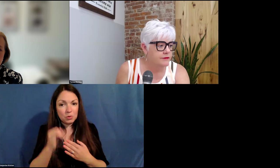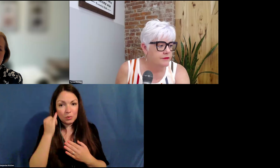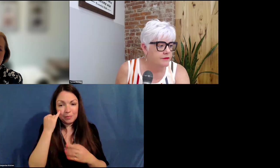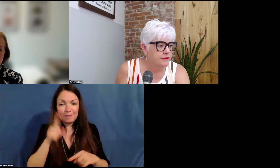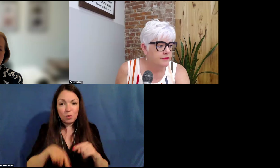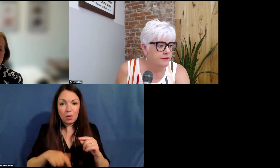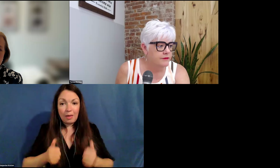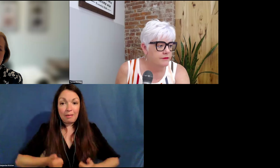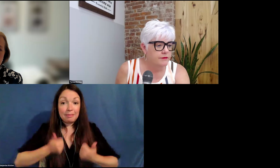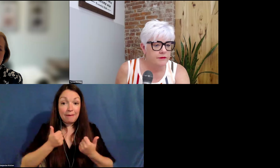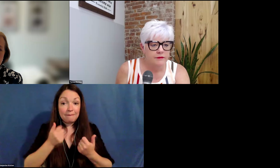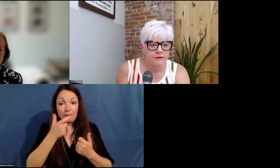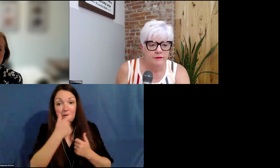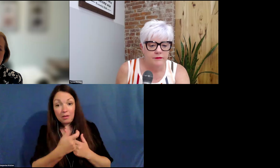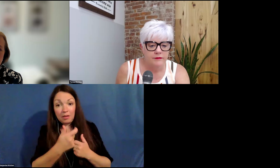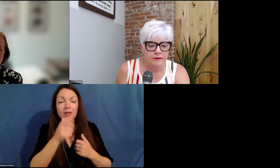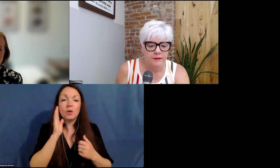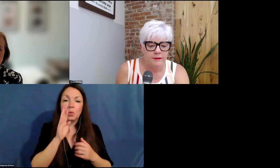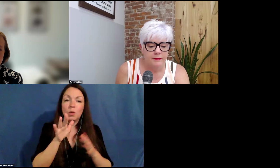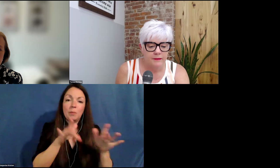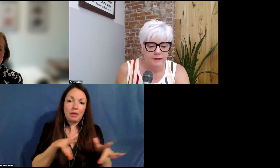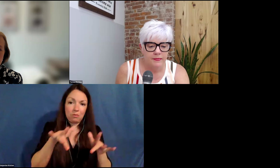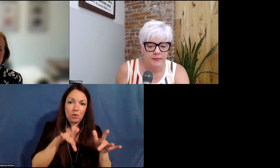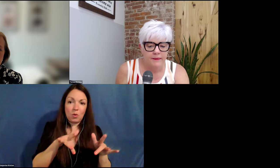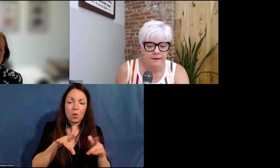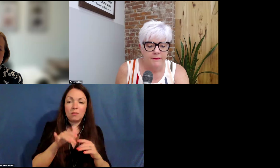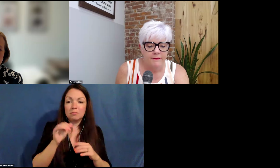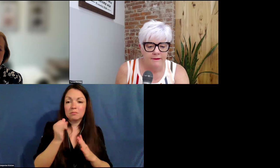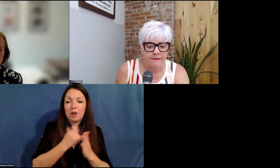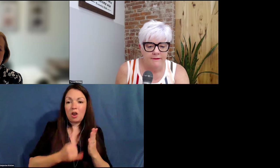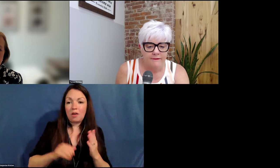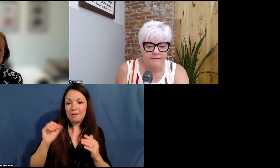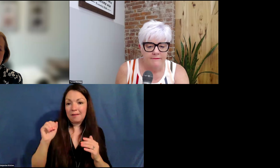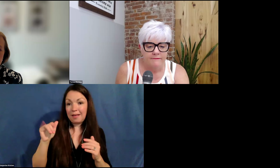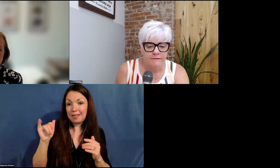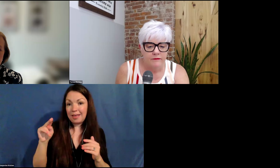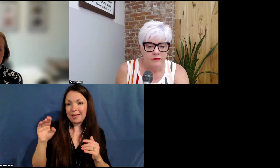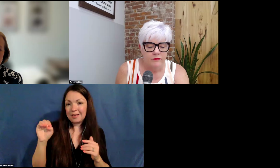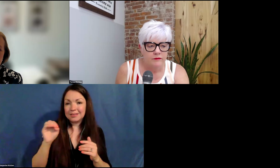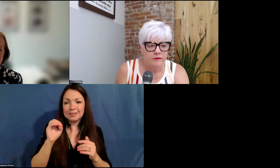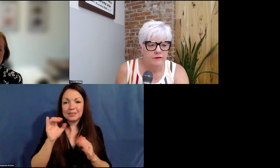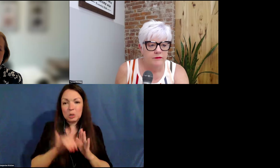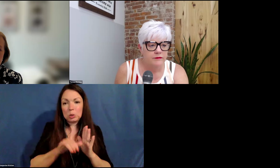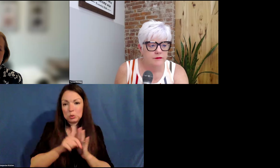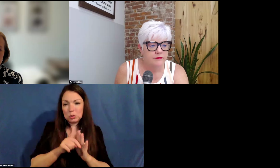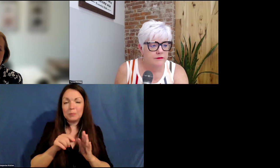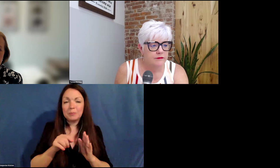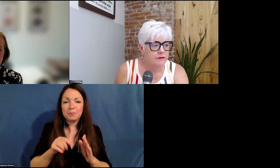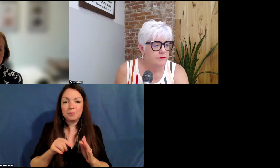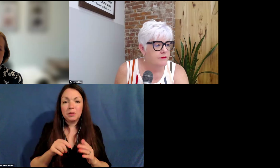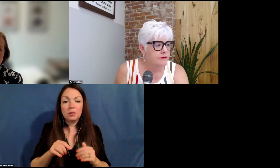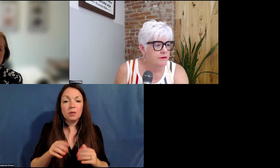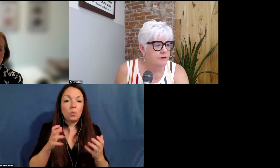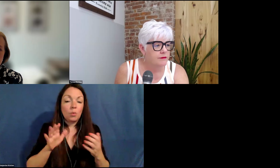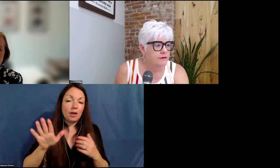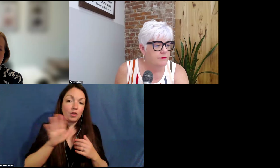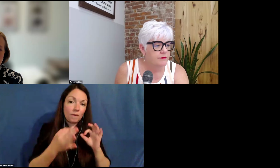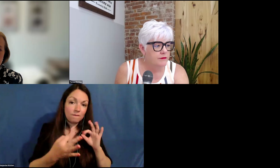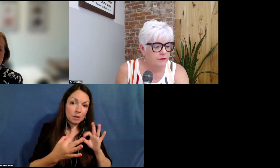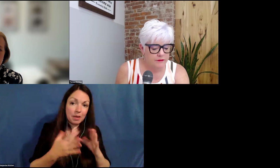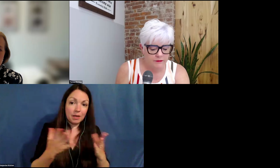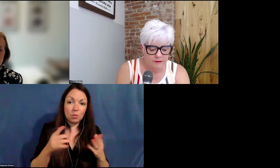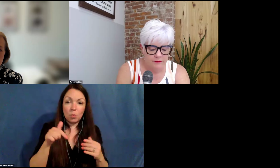be recorded on the Arts Alliance YouTube channel. We really want to hear from you all. We want your feedback on this program, what worked